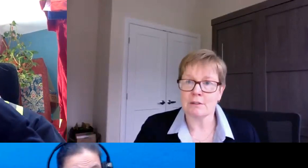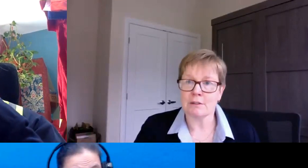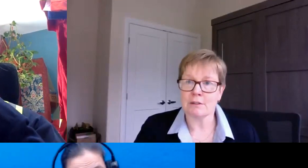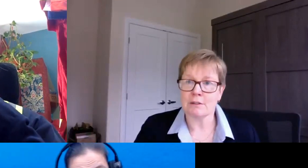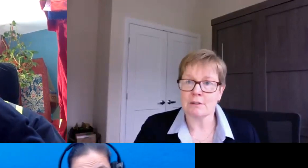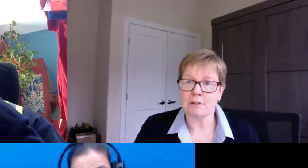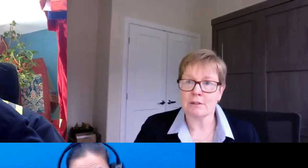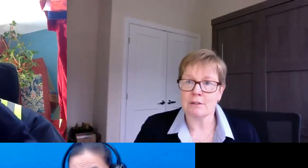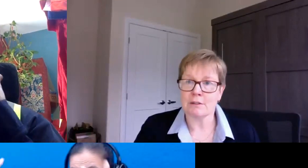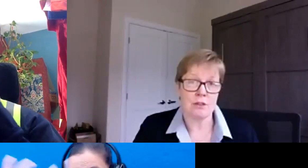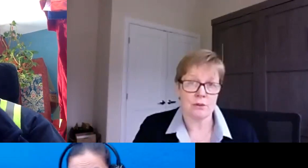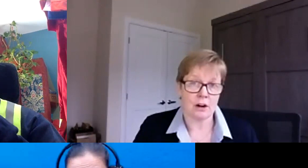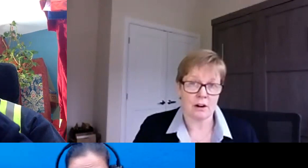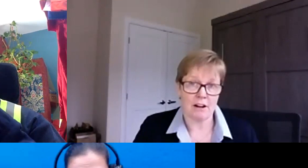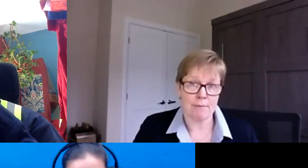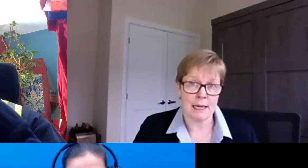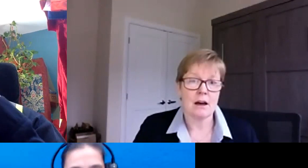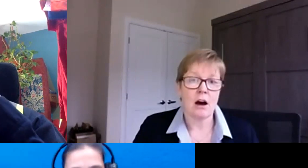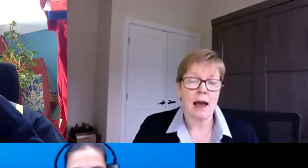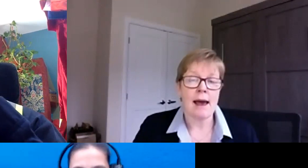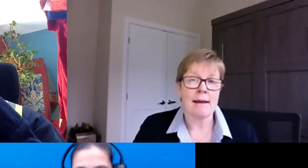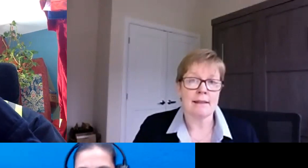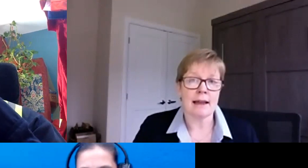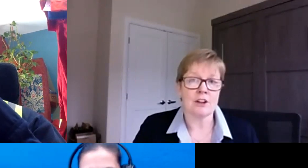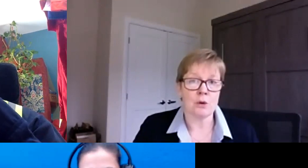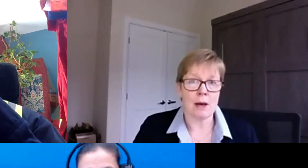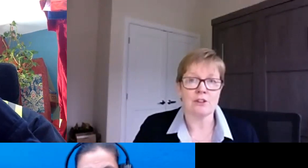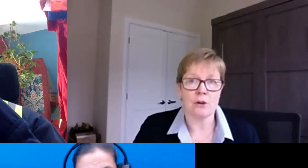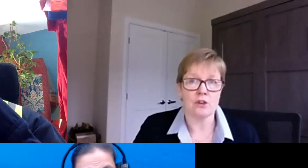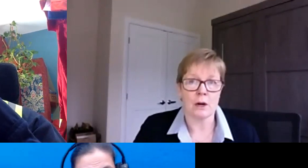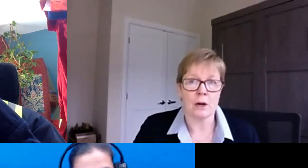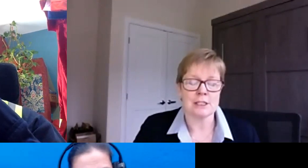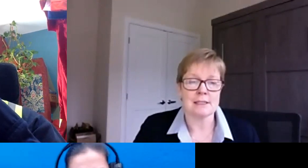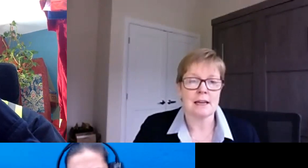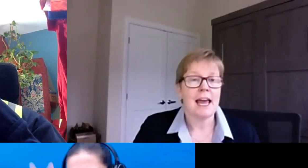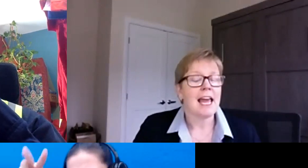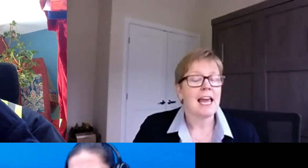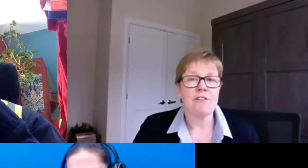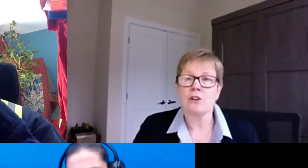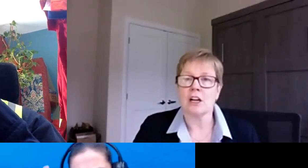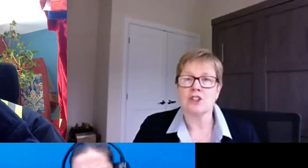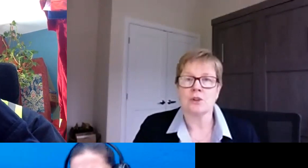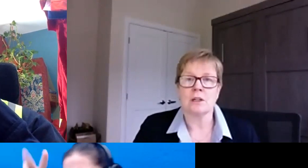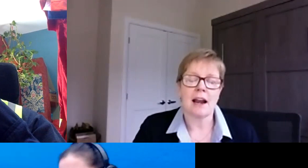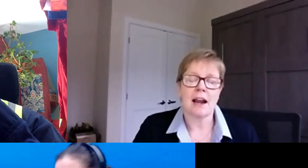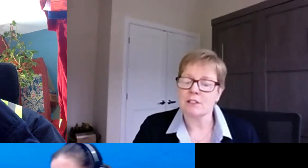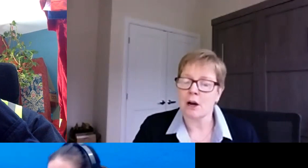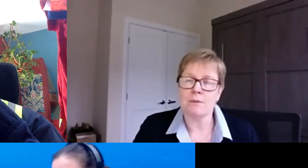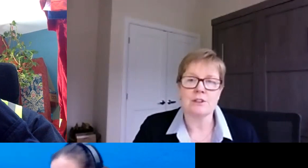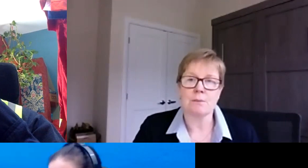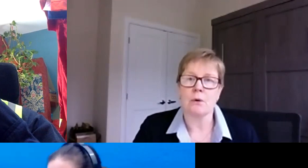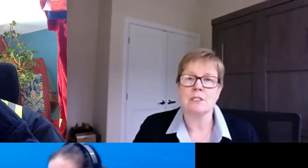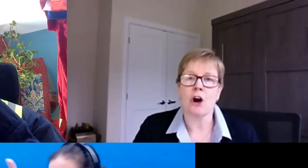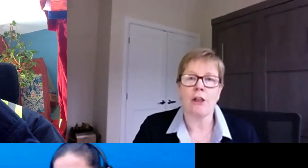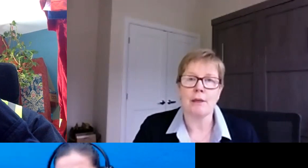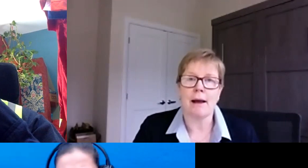lowest cost, that you understand what's written in those RFPs and that you answer those questions. If you're not sure, every time there's